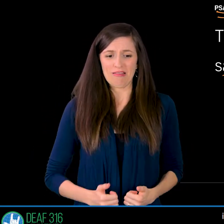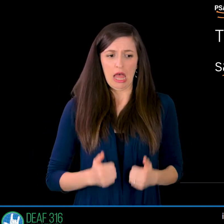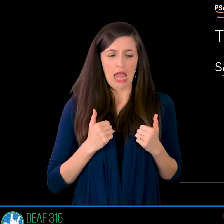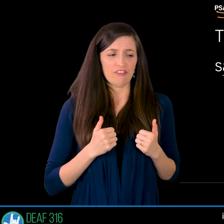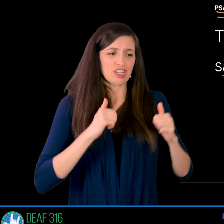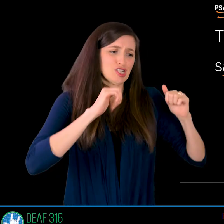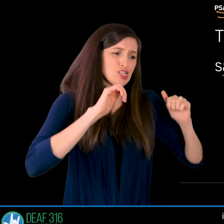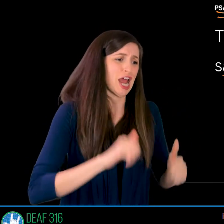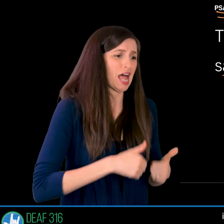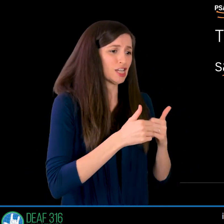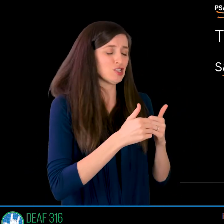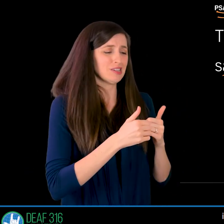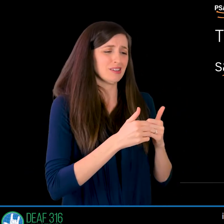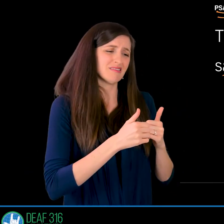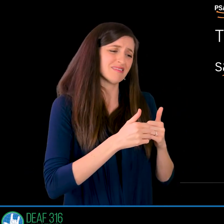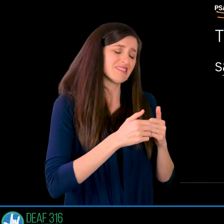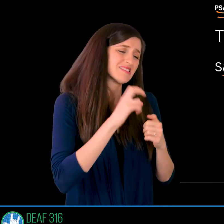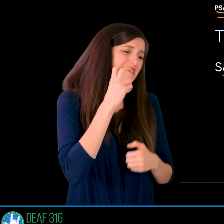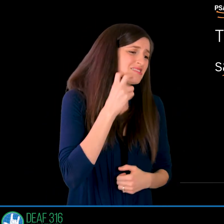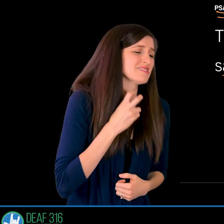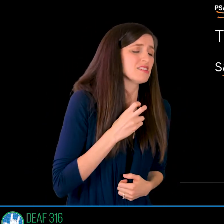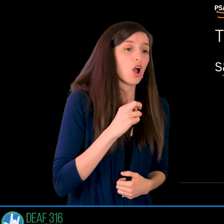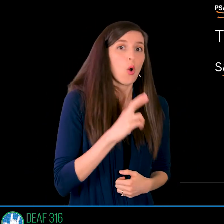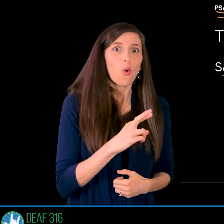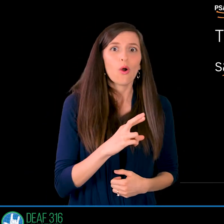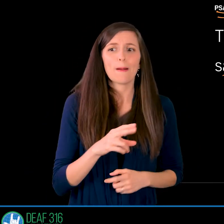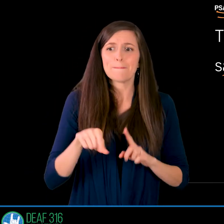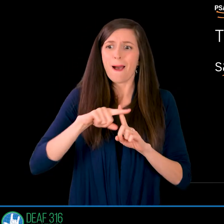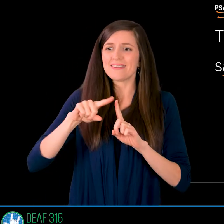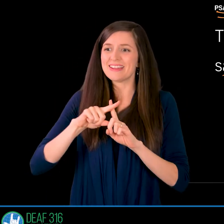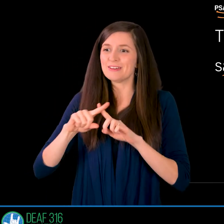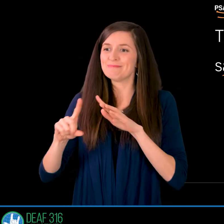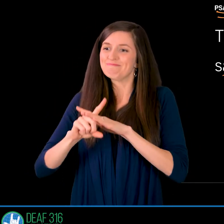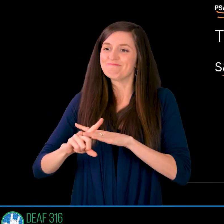hard thing that God may turn for good, you make God look